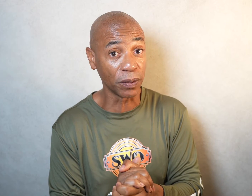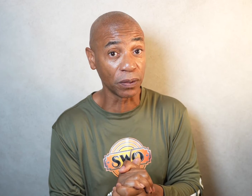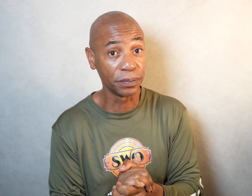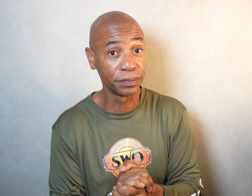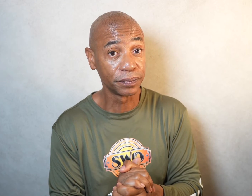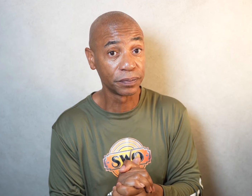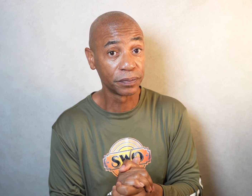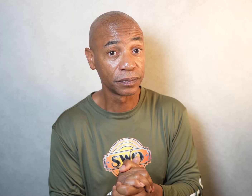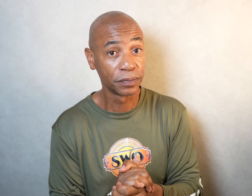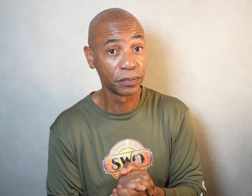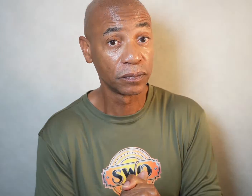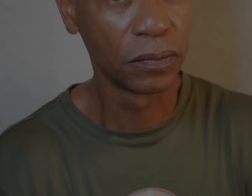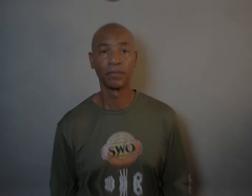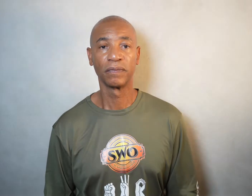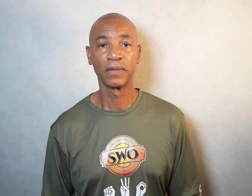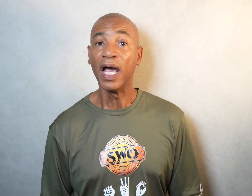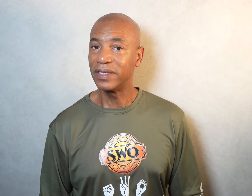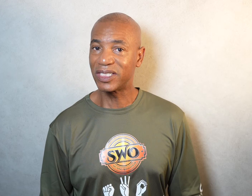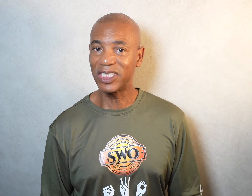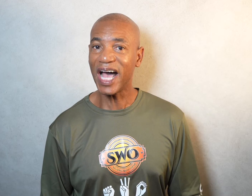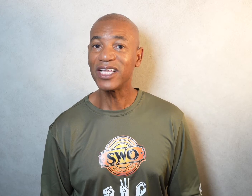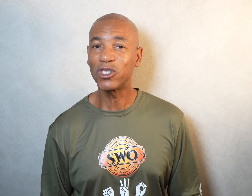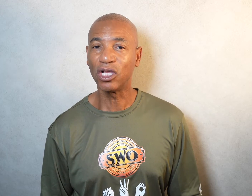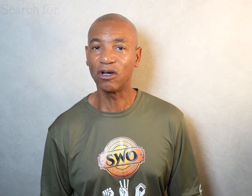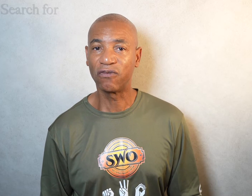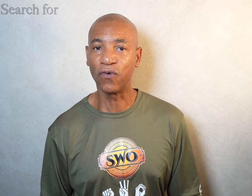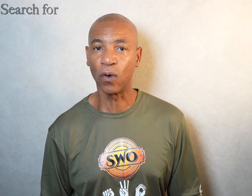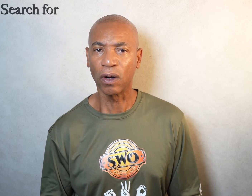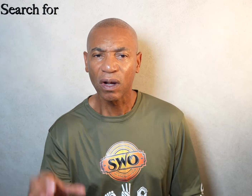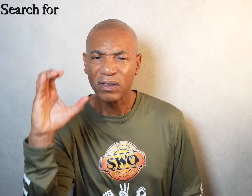impossible. The sign to look for.